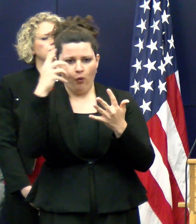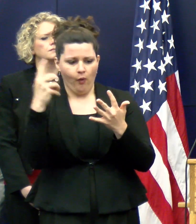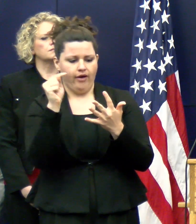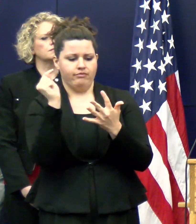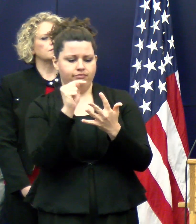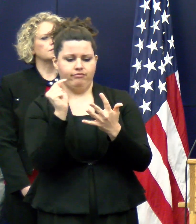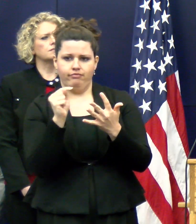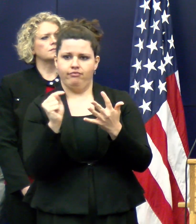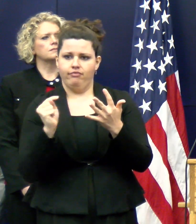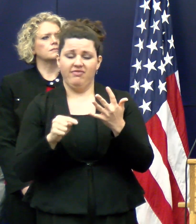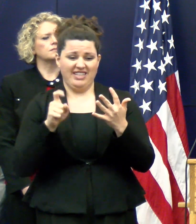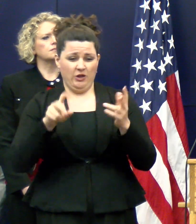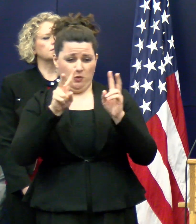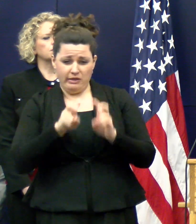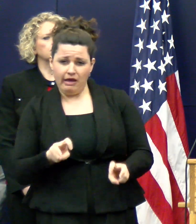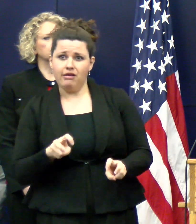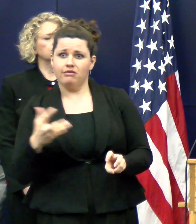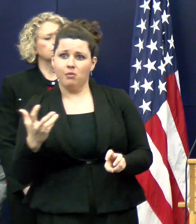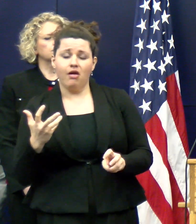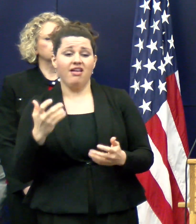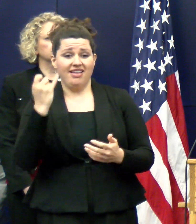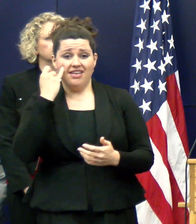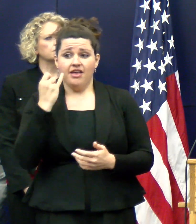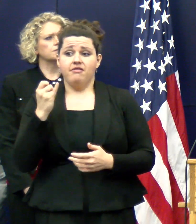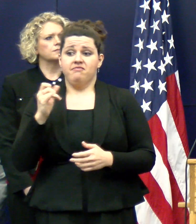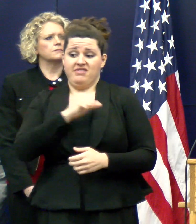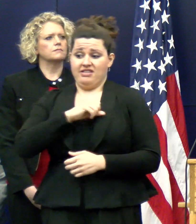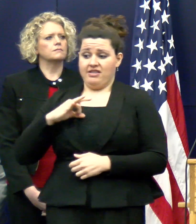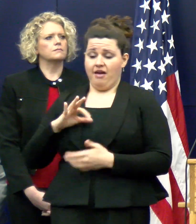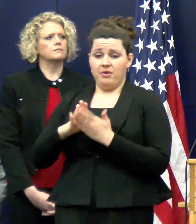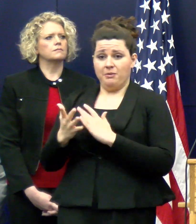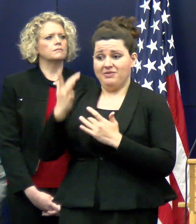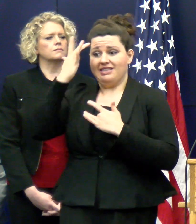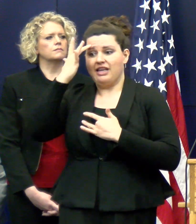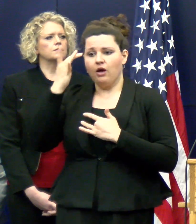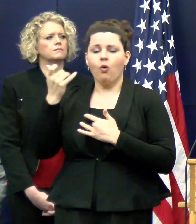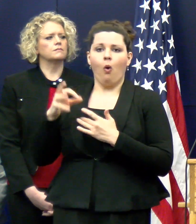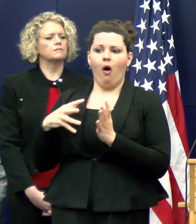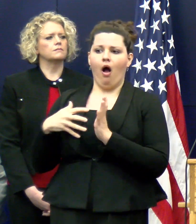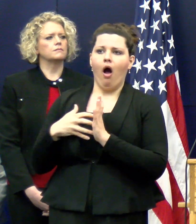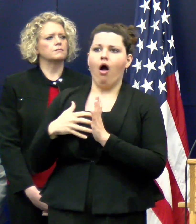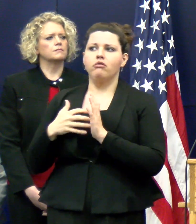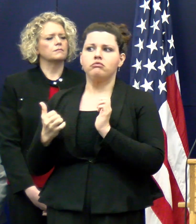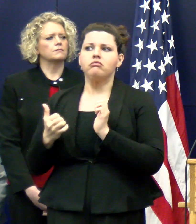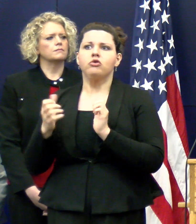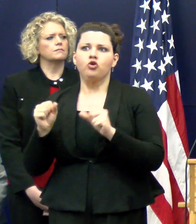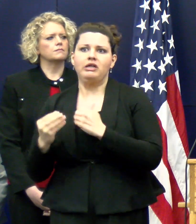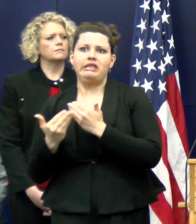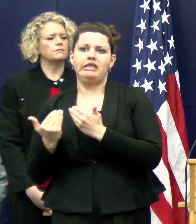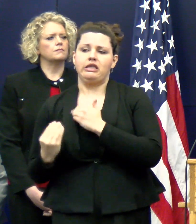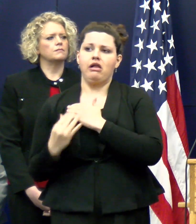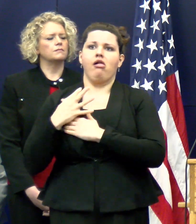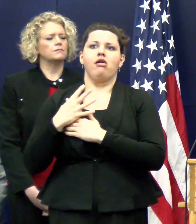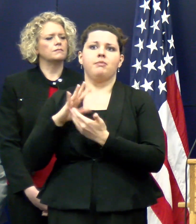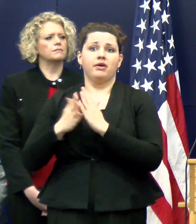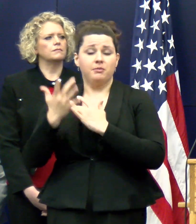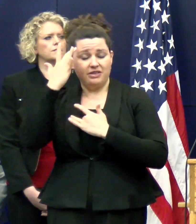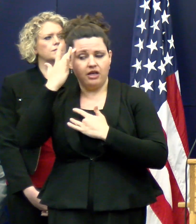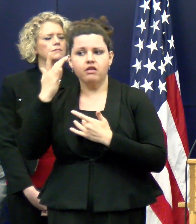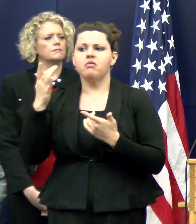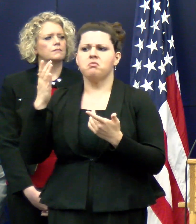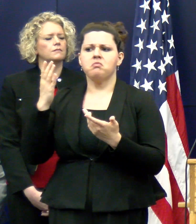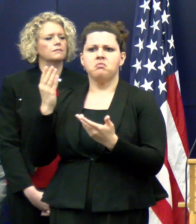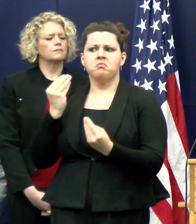they need to be assessing. If they have workforce that are sick or vulnerable, they need to be sure that they know that they should and can